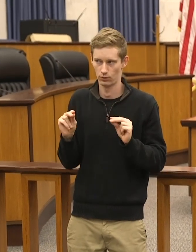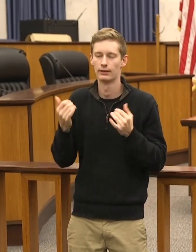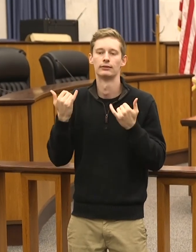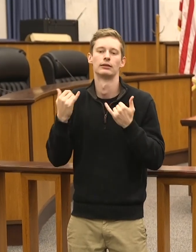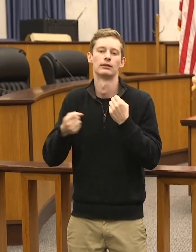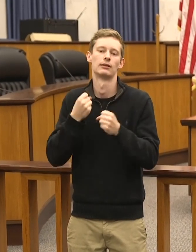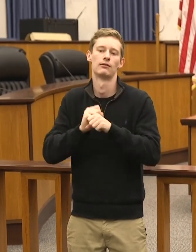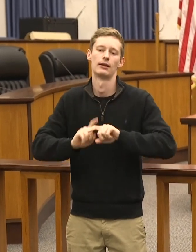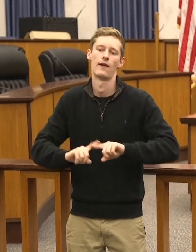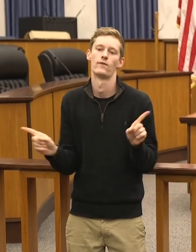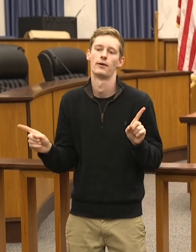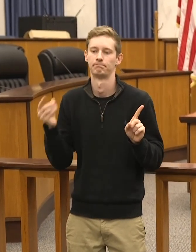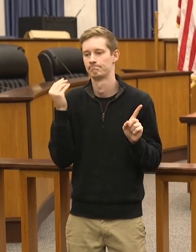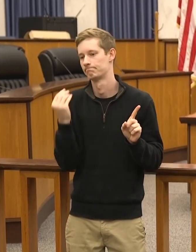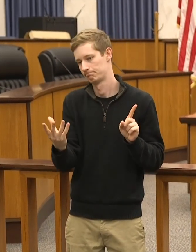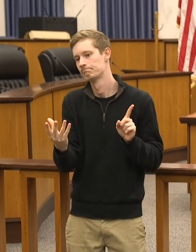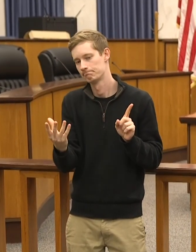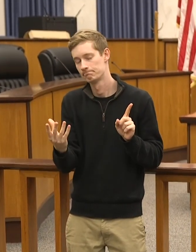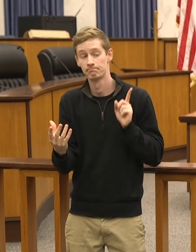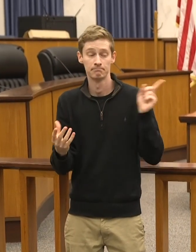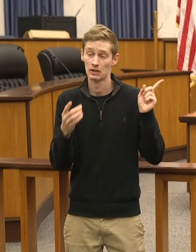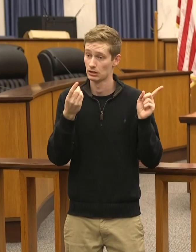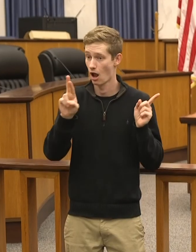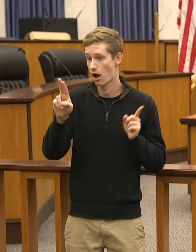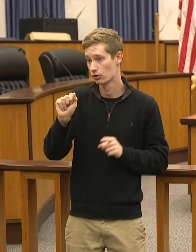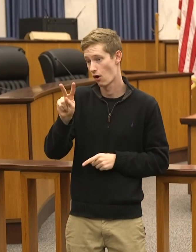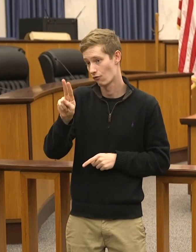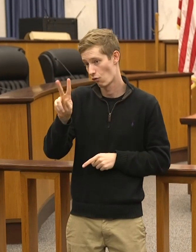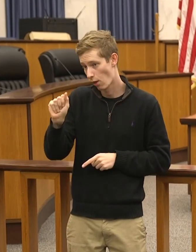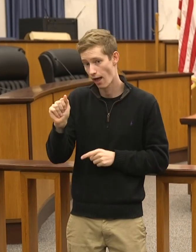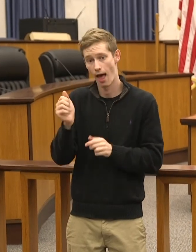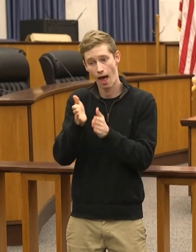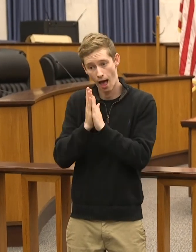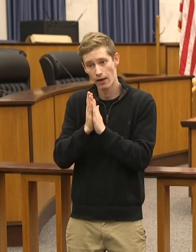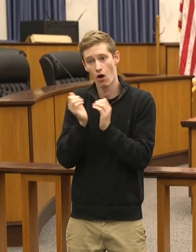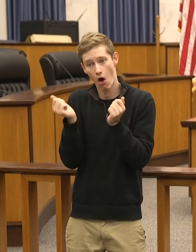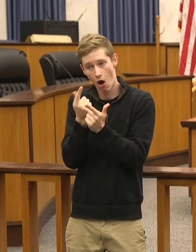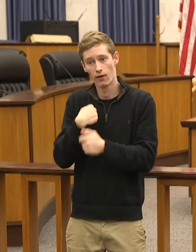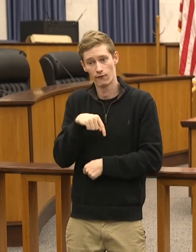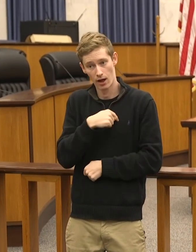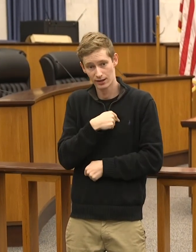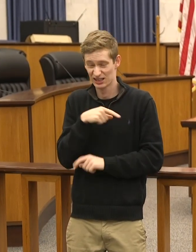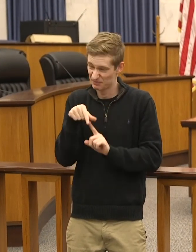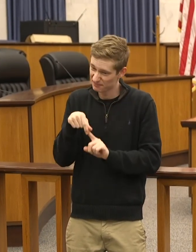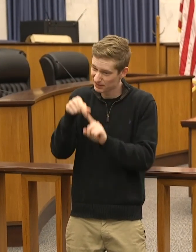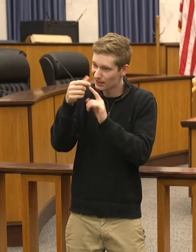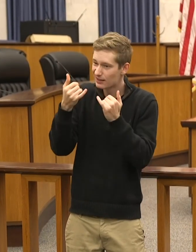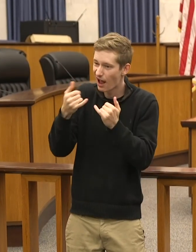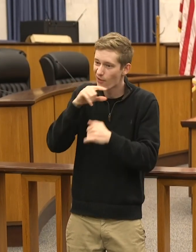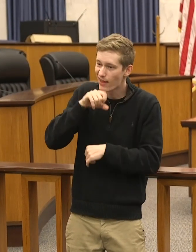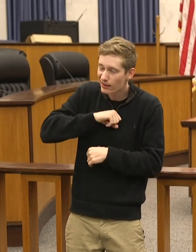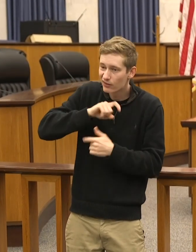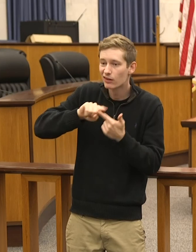And what Dr. Vu is asking of all of us in our community, particularly around this holiday in terms of